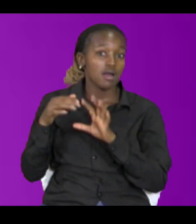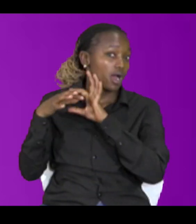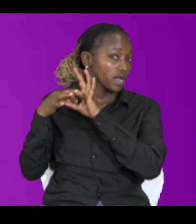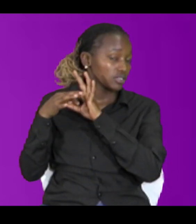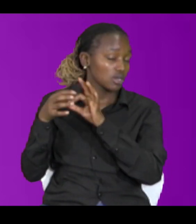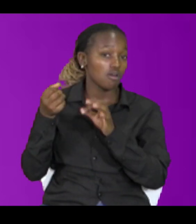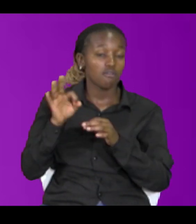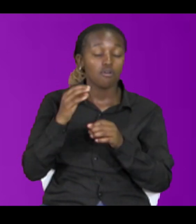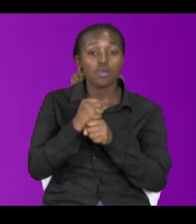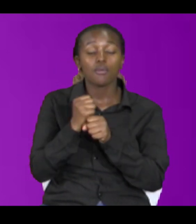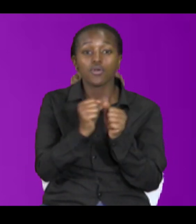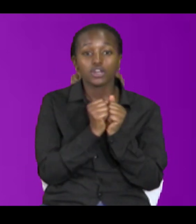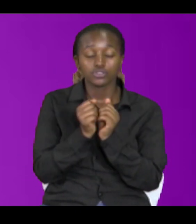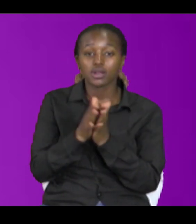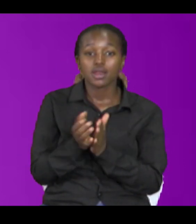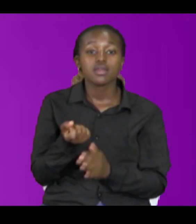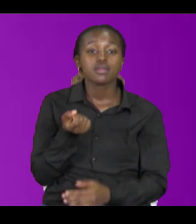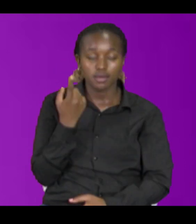collaboration and understanding.